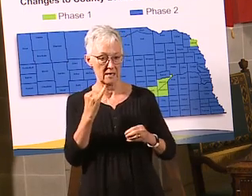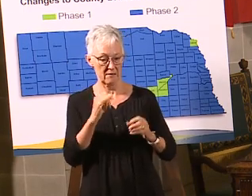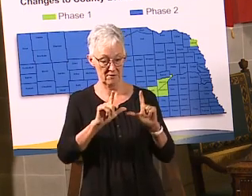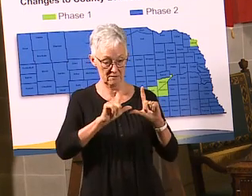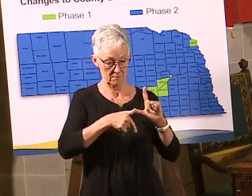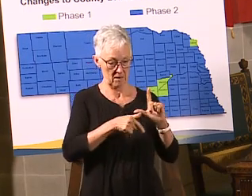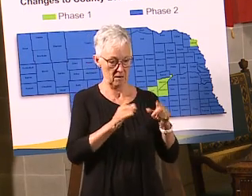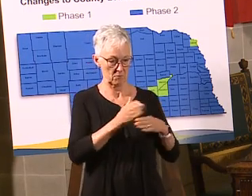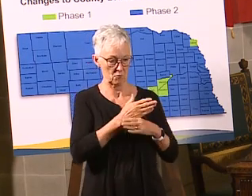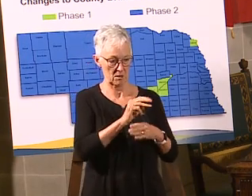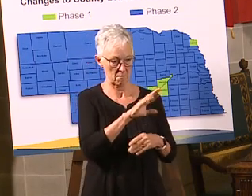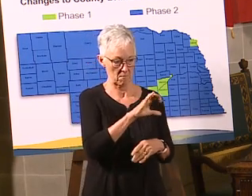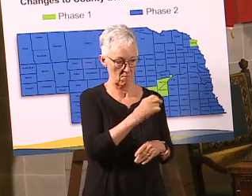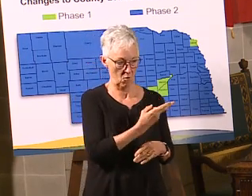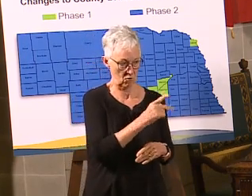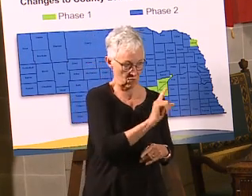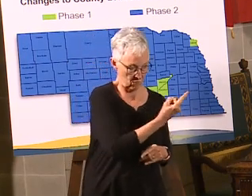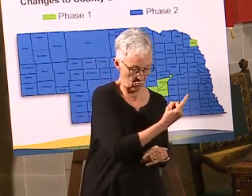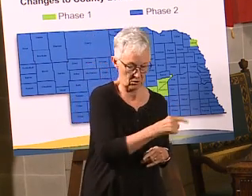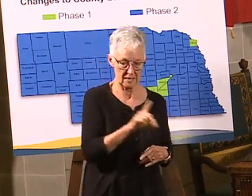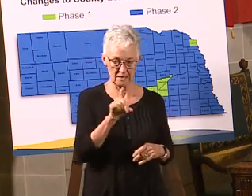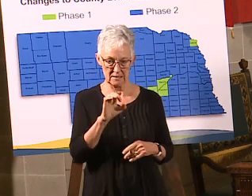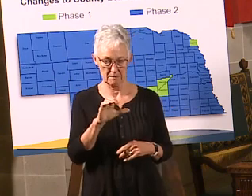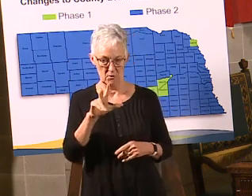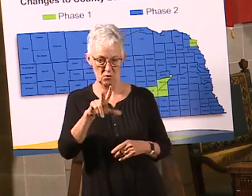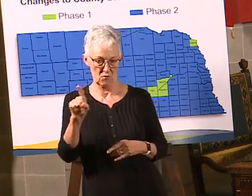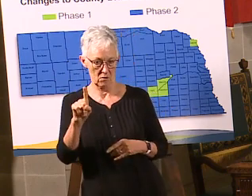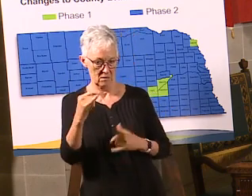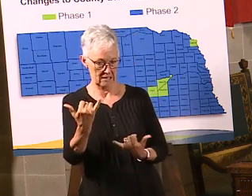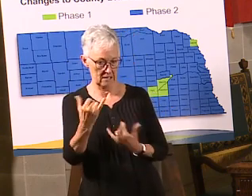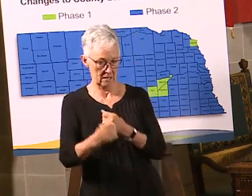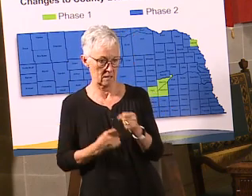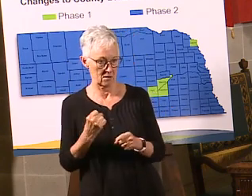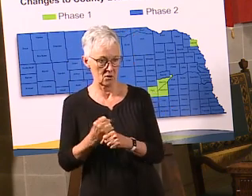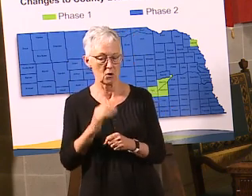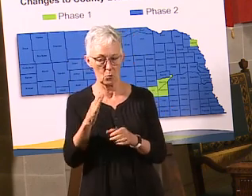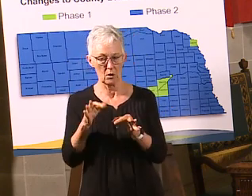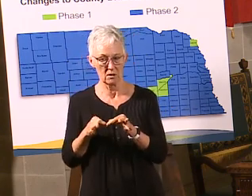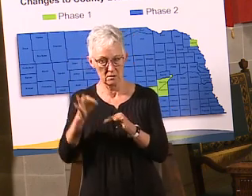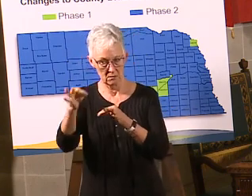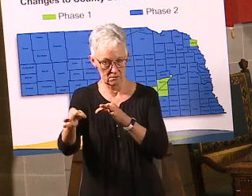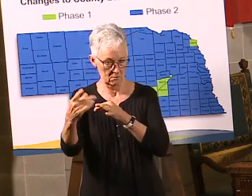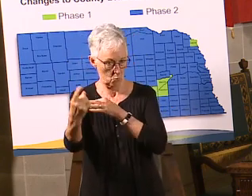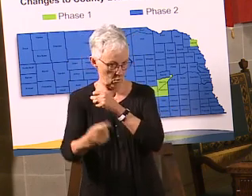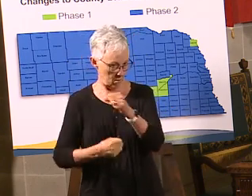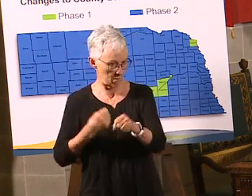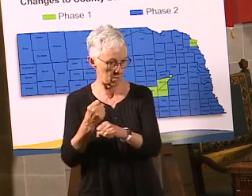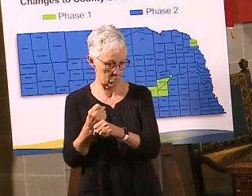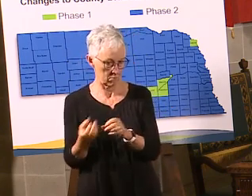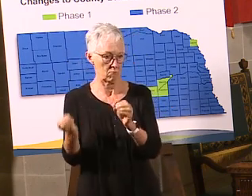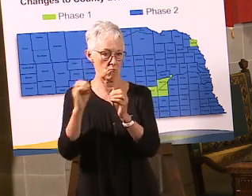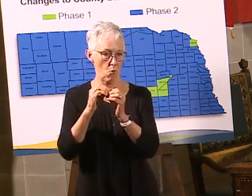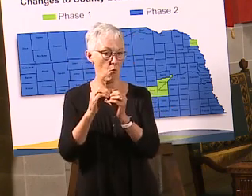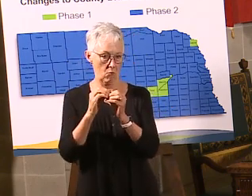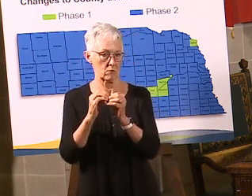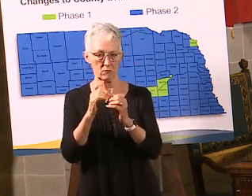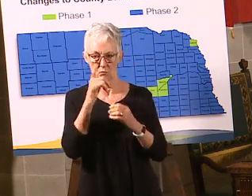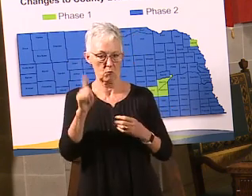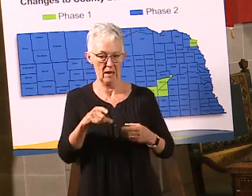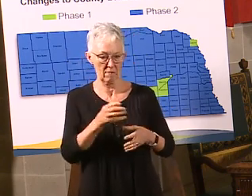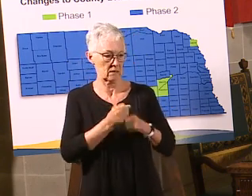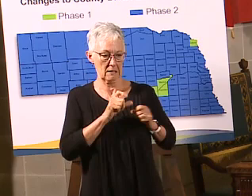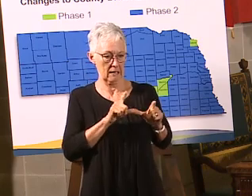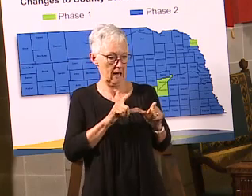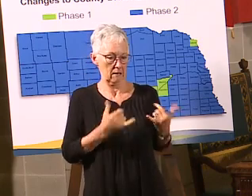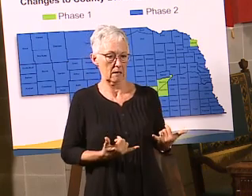1st and December 31st of this year, and it will extend them for 1 year past the expiration date on their license. This is a great